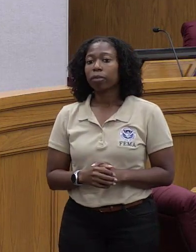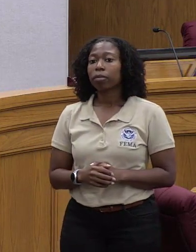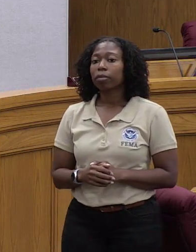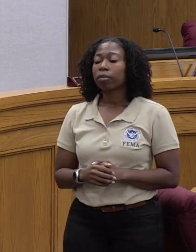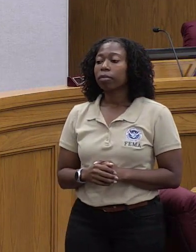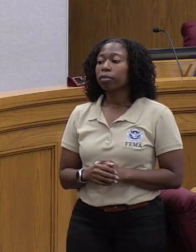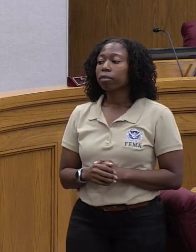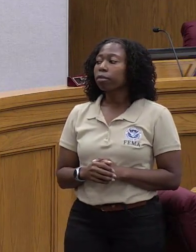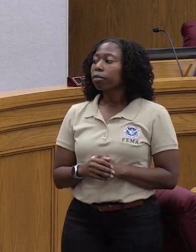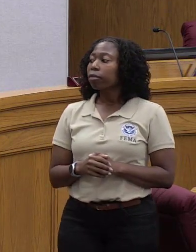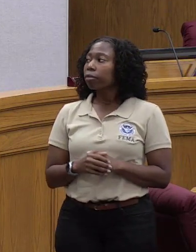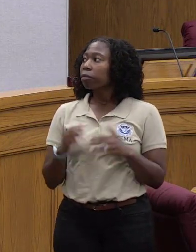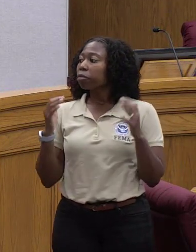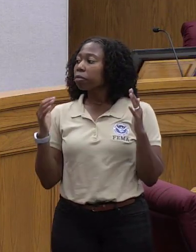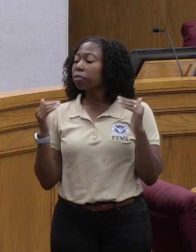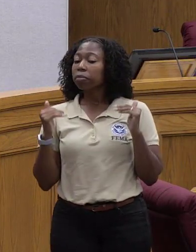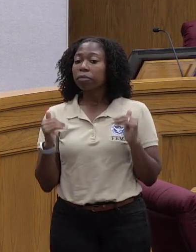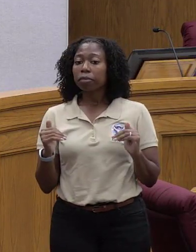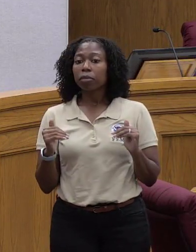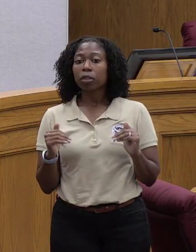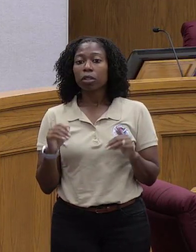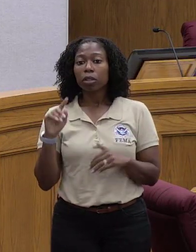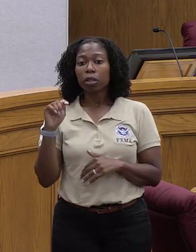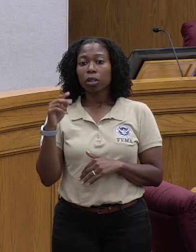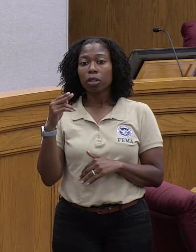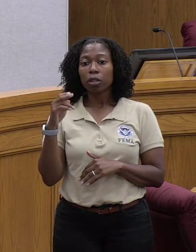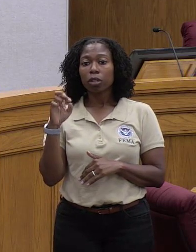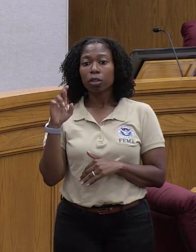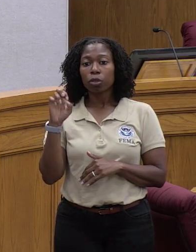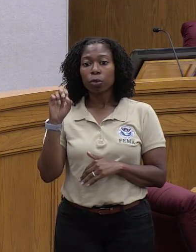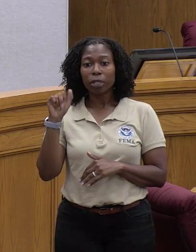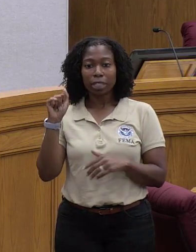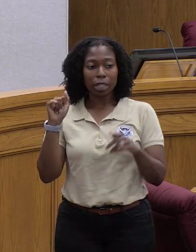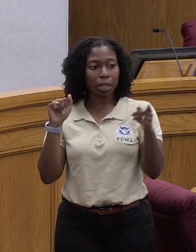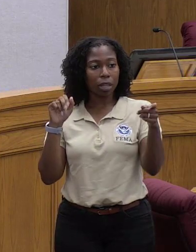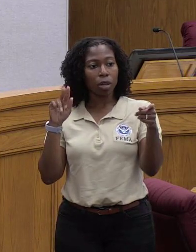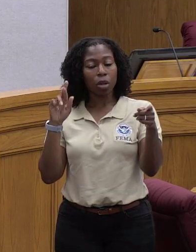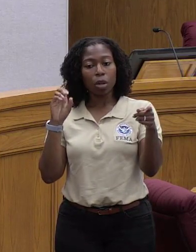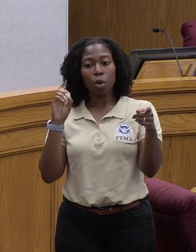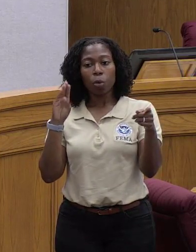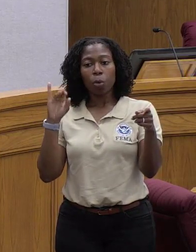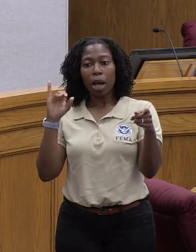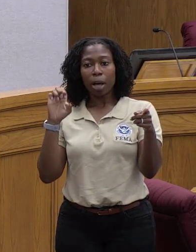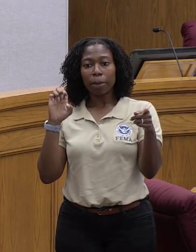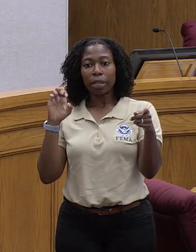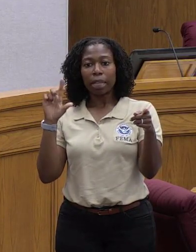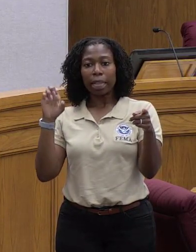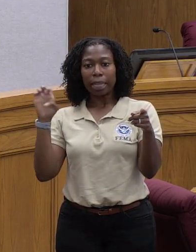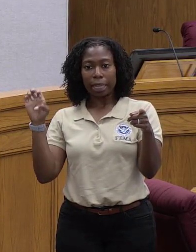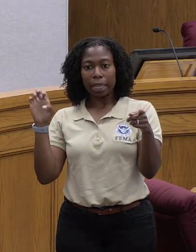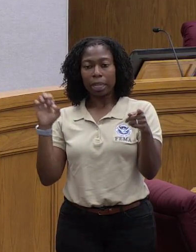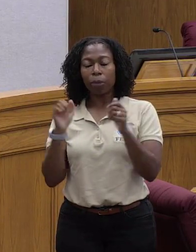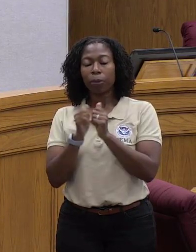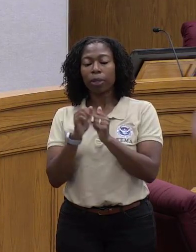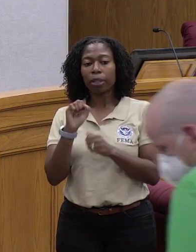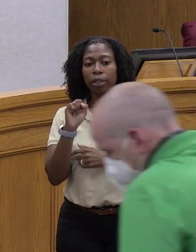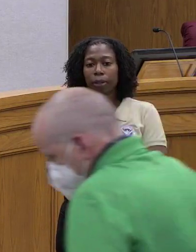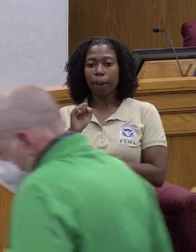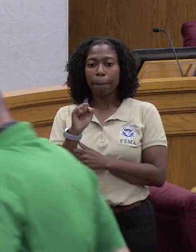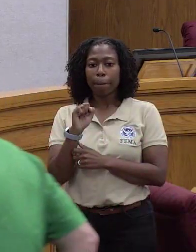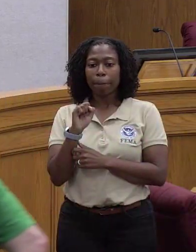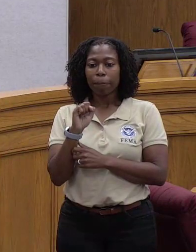have, who can answer your question, I think, Teresa, Robbie Lee with Suddenlink Communications is here, and he's going to give an update on their